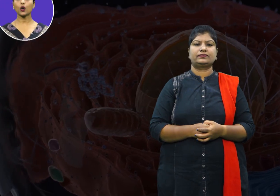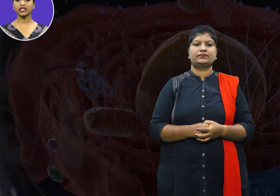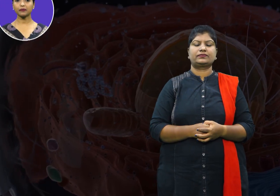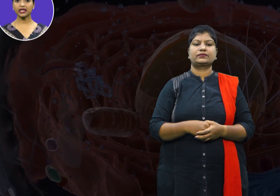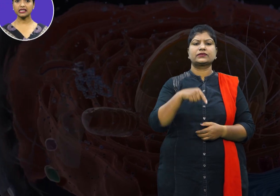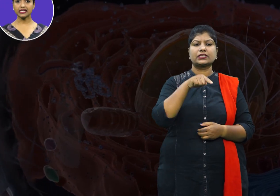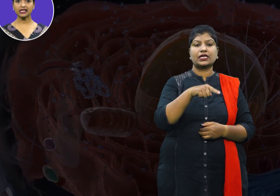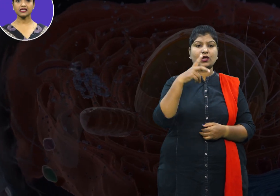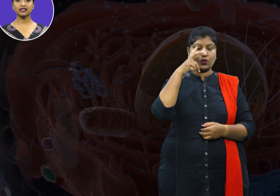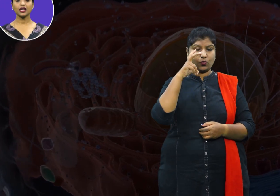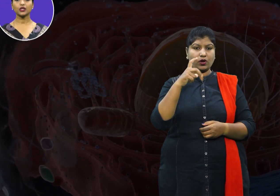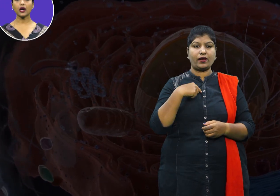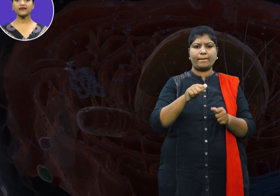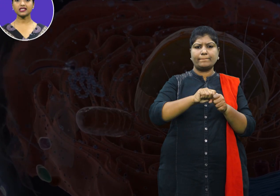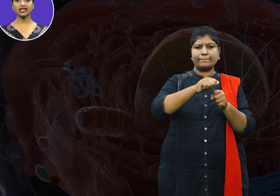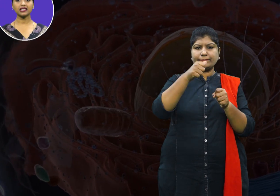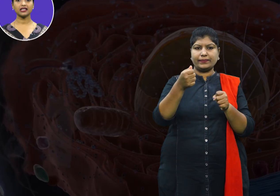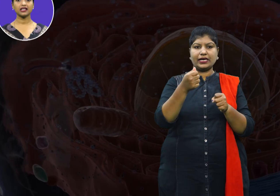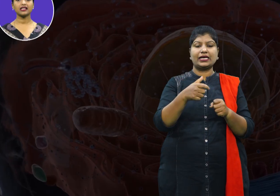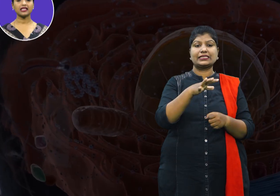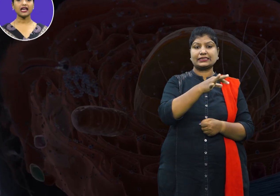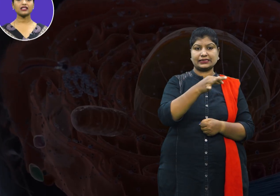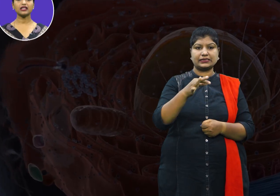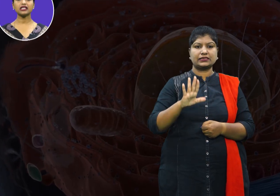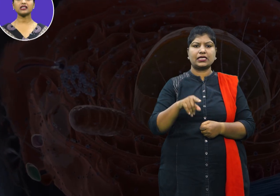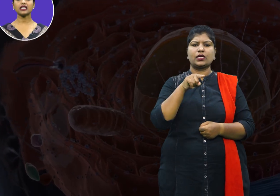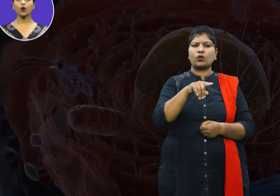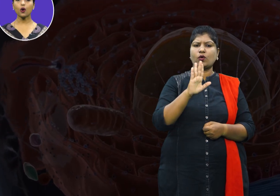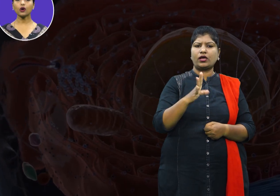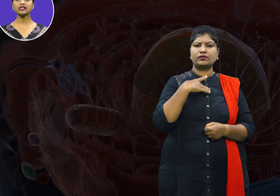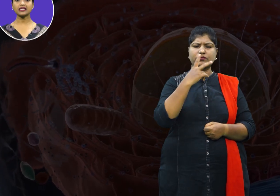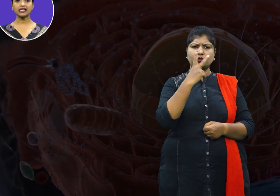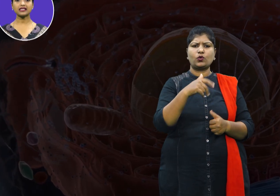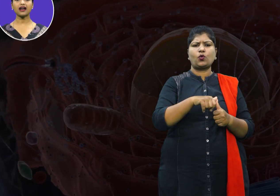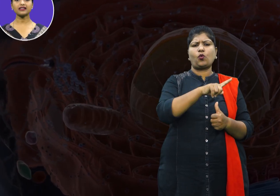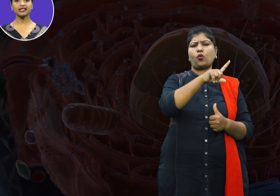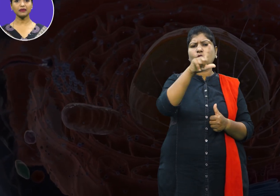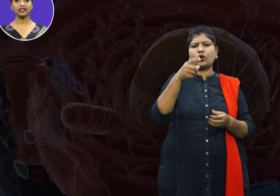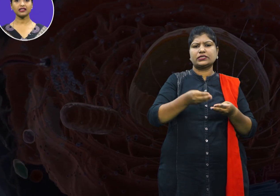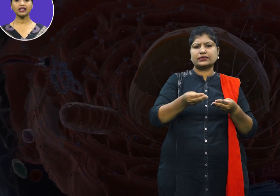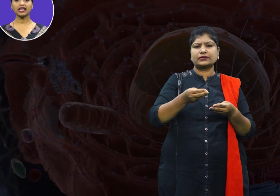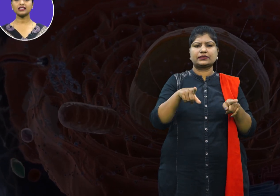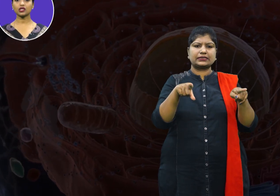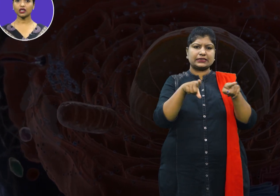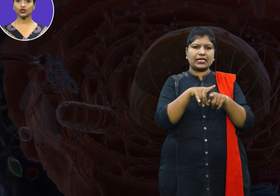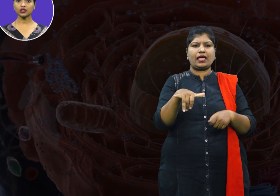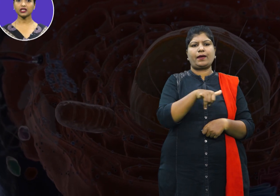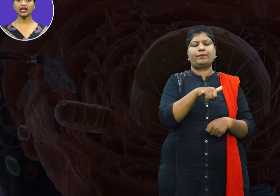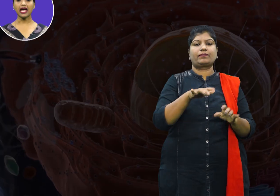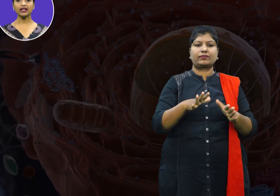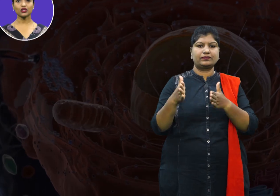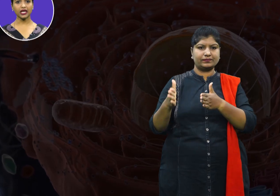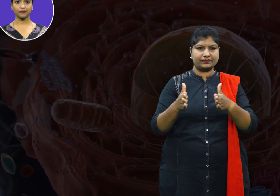In onion peel cells, you have seen that nearly all cells are similar in